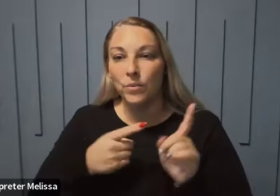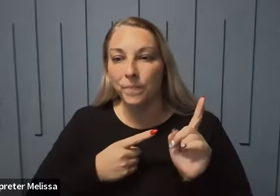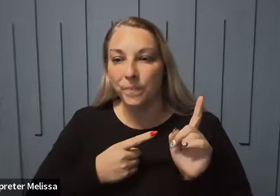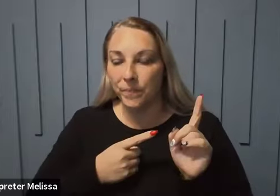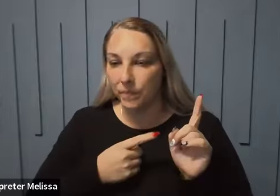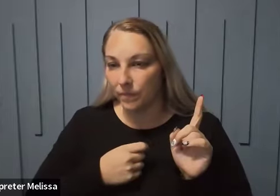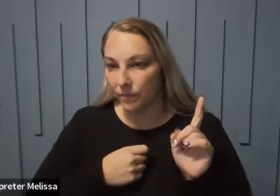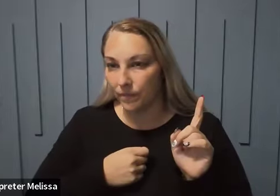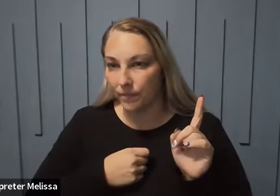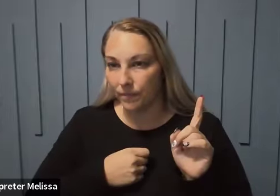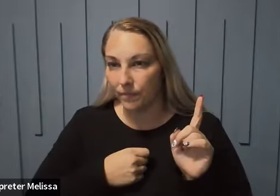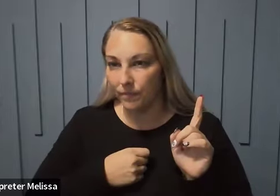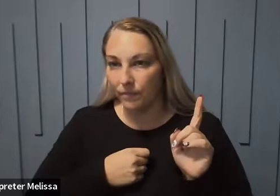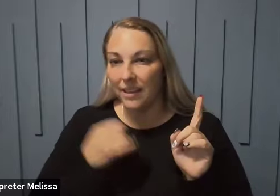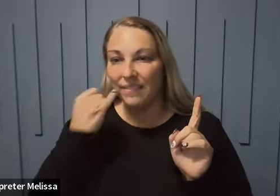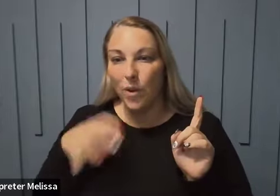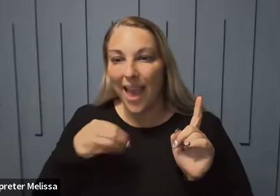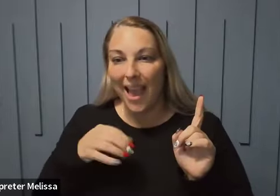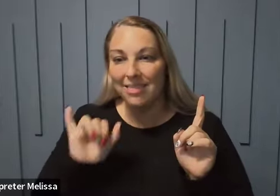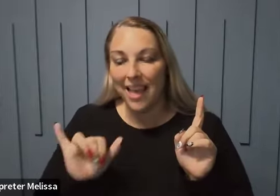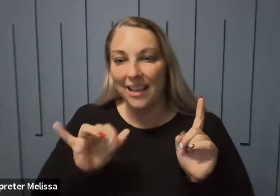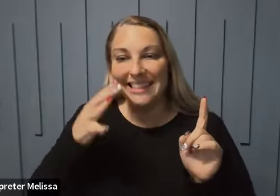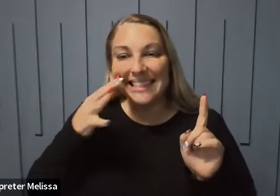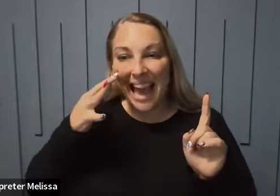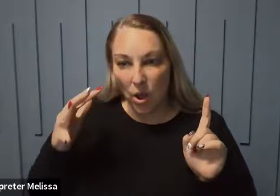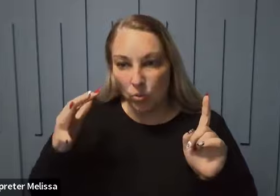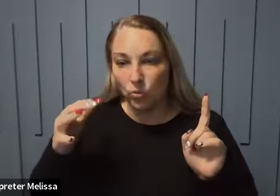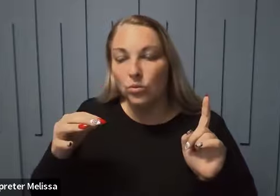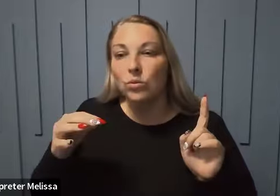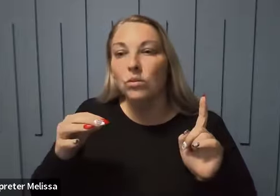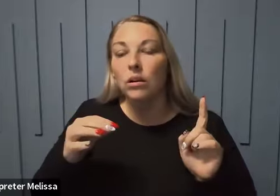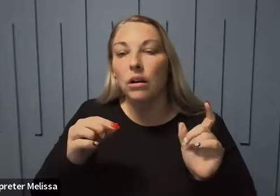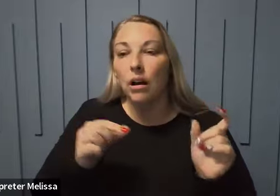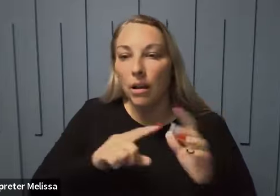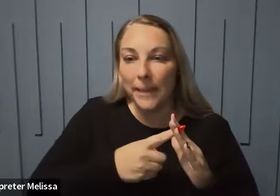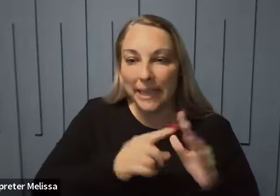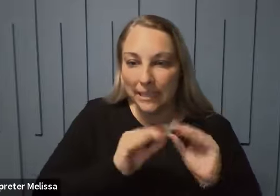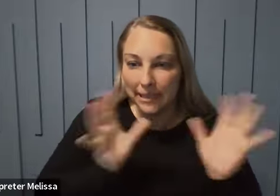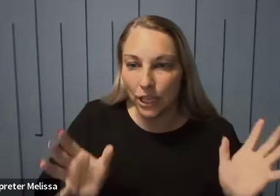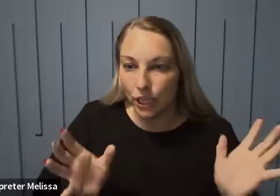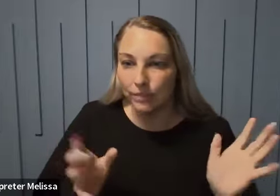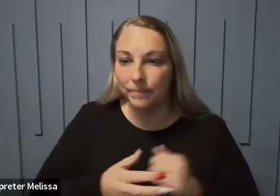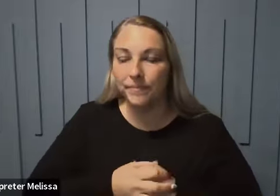bat, and bat, that clears it up for someone who is reliant on speech reading.